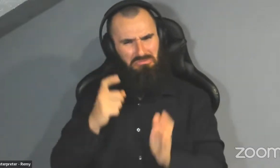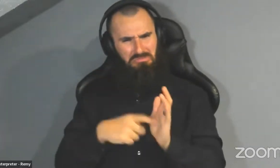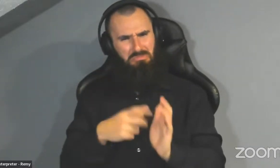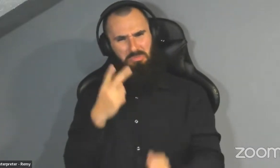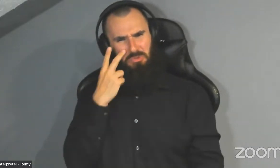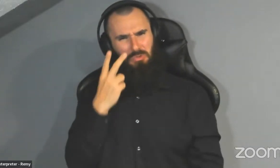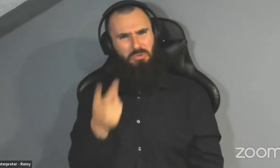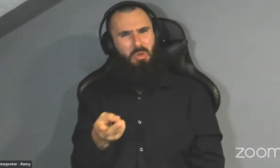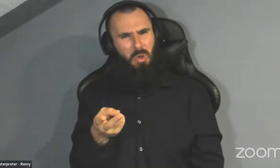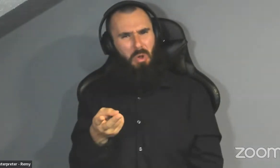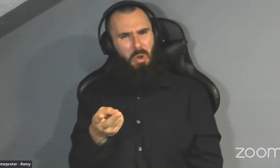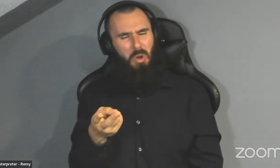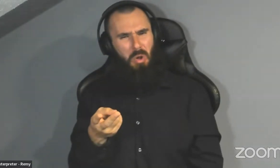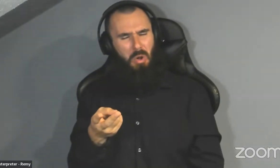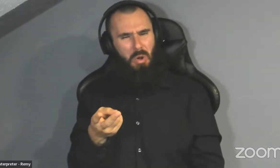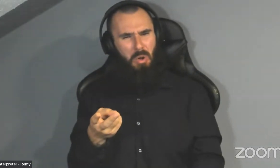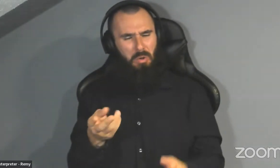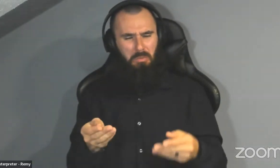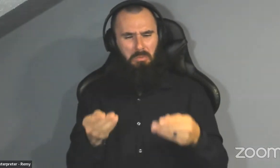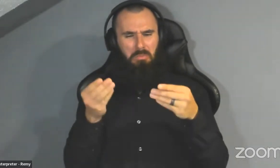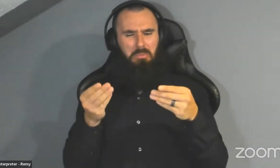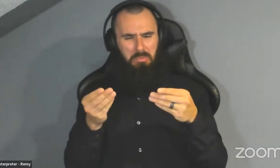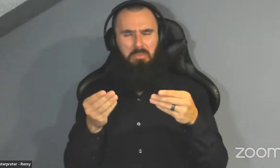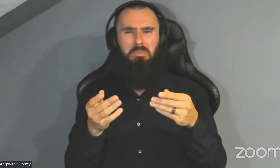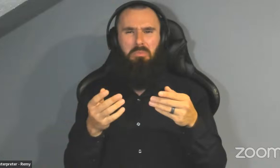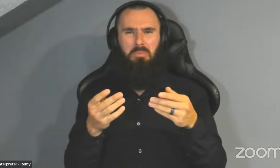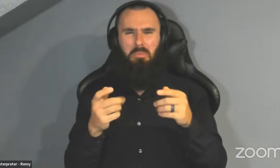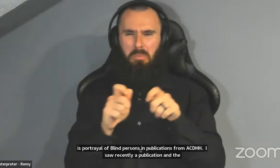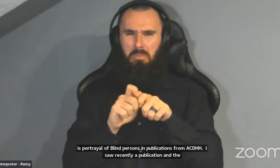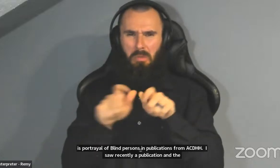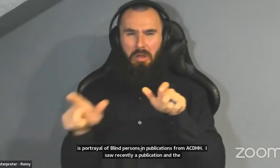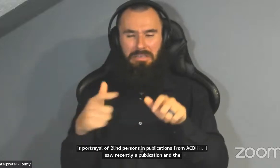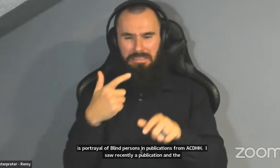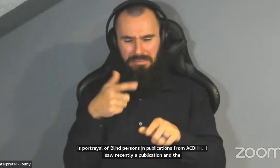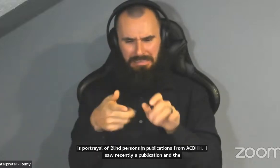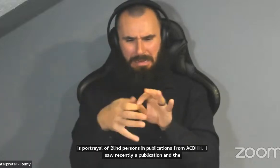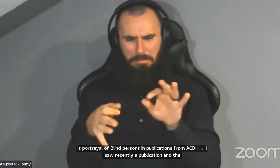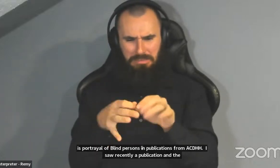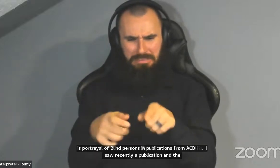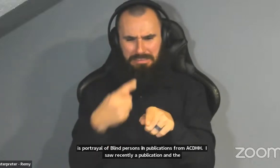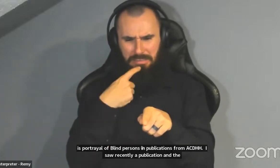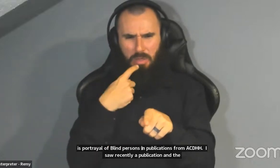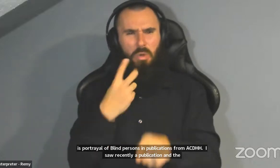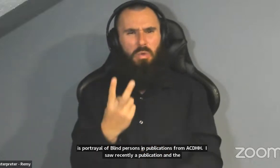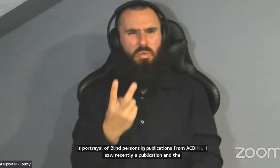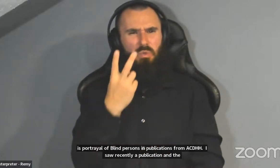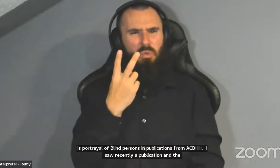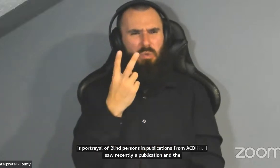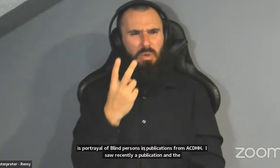publication, and the caption said that there are 2 blind people with sunglasses on.